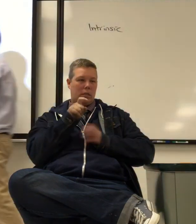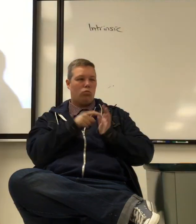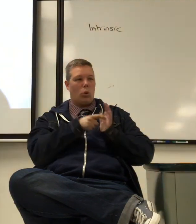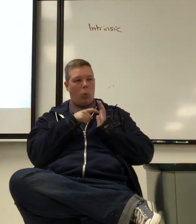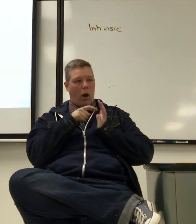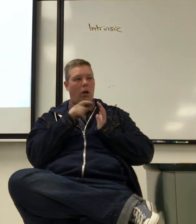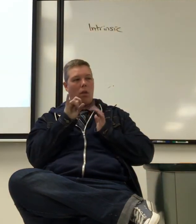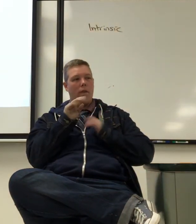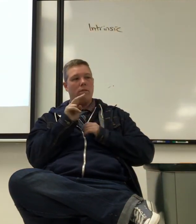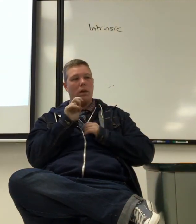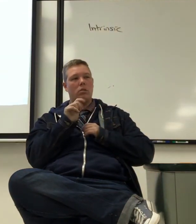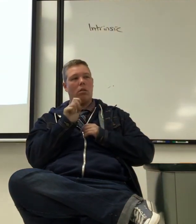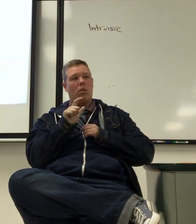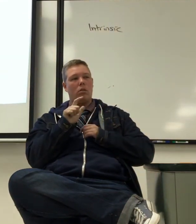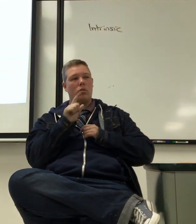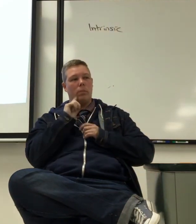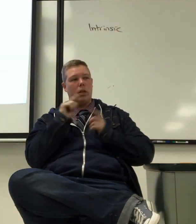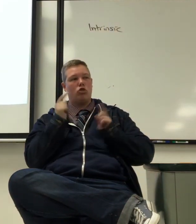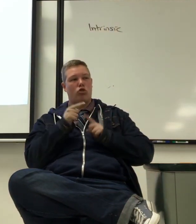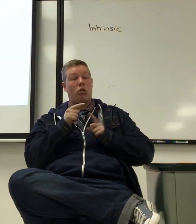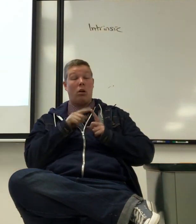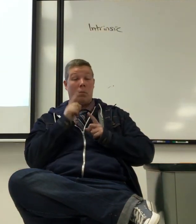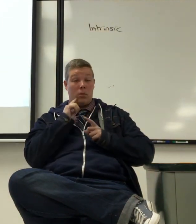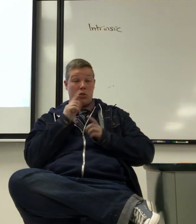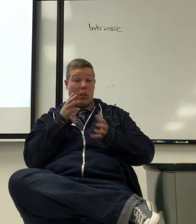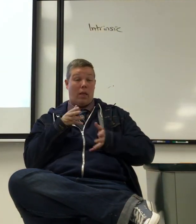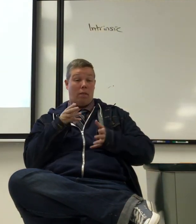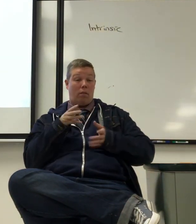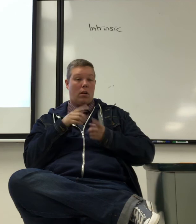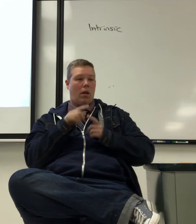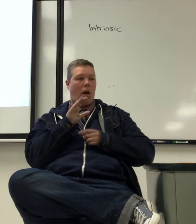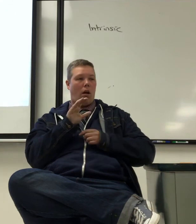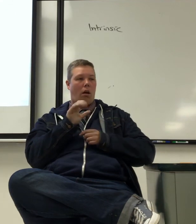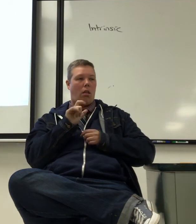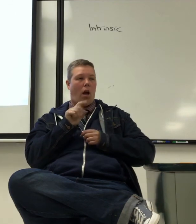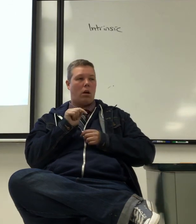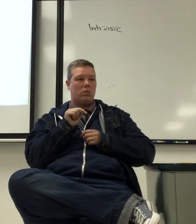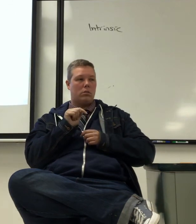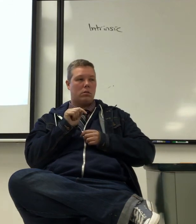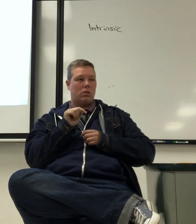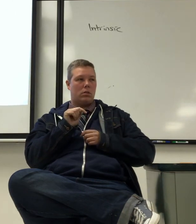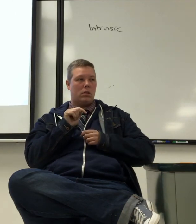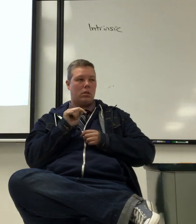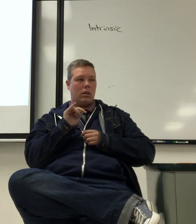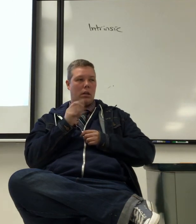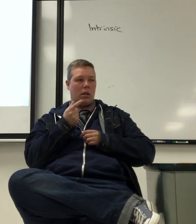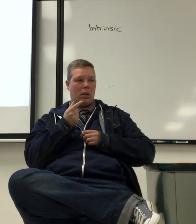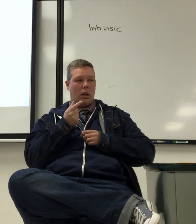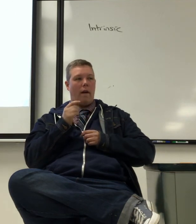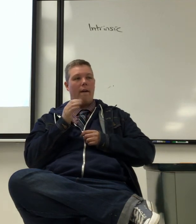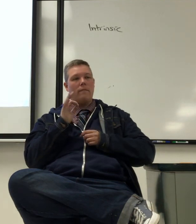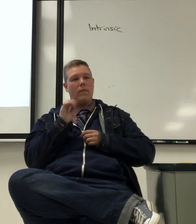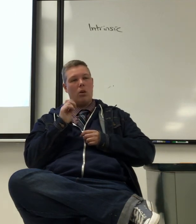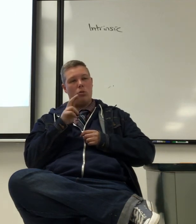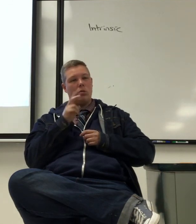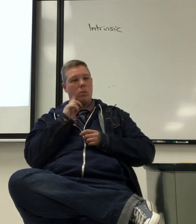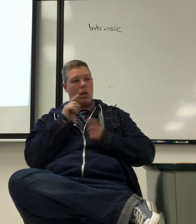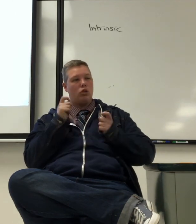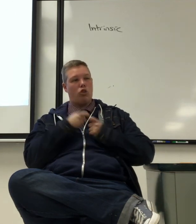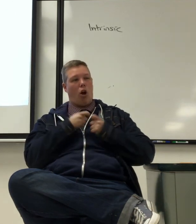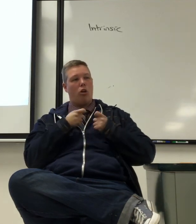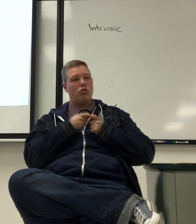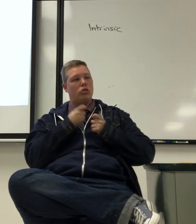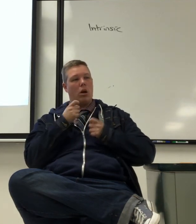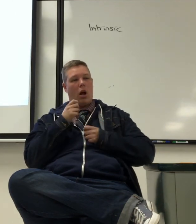plasma and leave it on the bench top, those clotting factors can just react with the charged ions in the glass tube and cause a